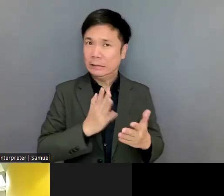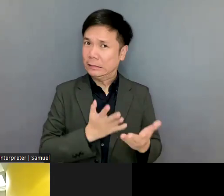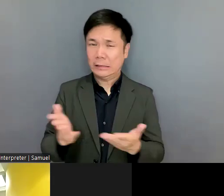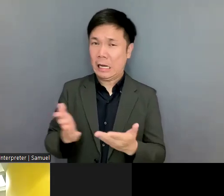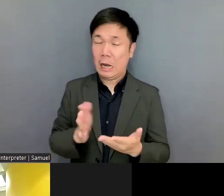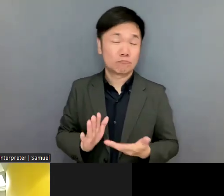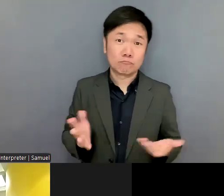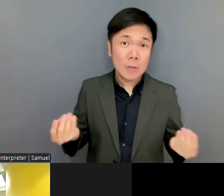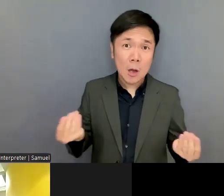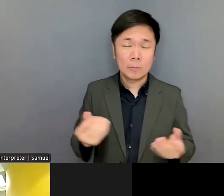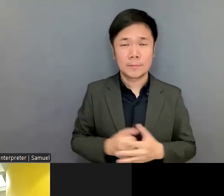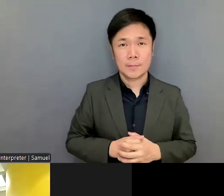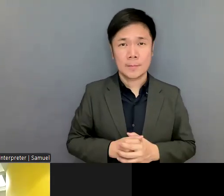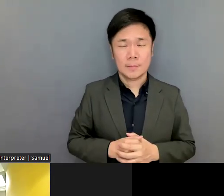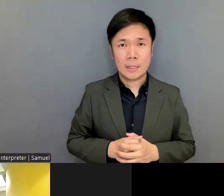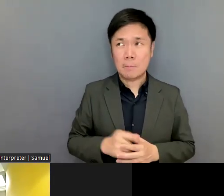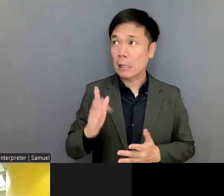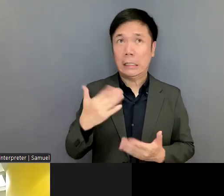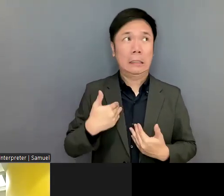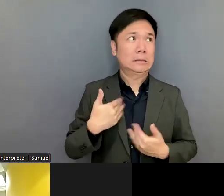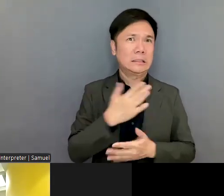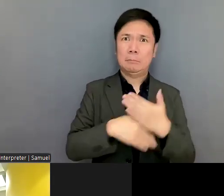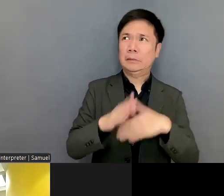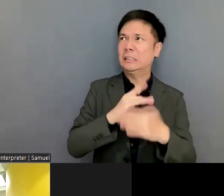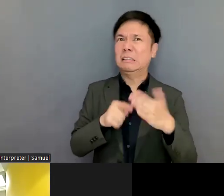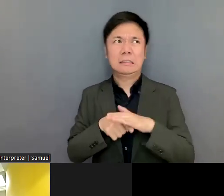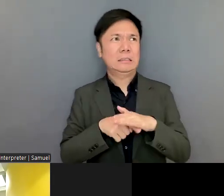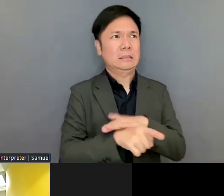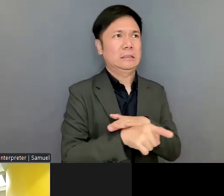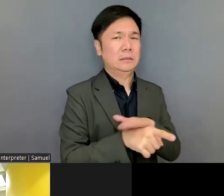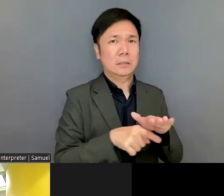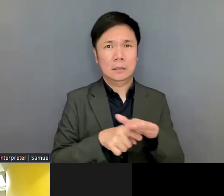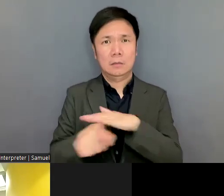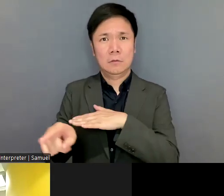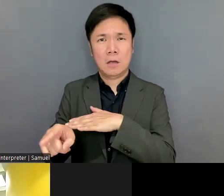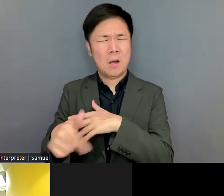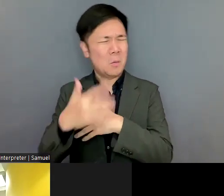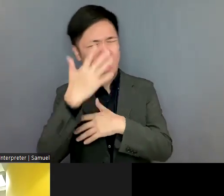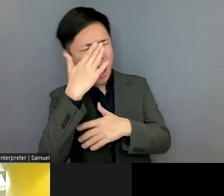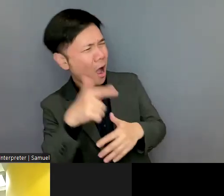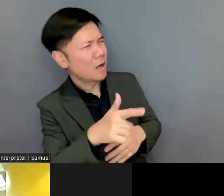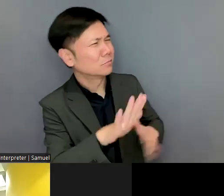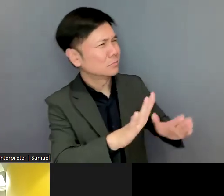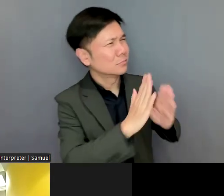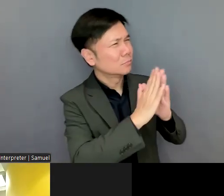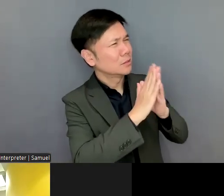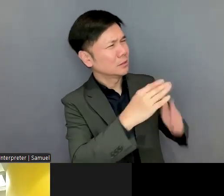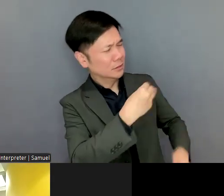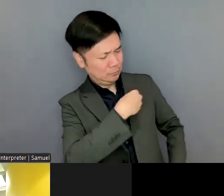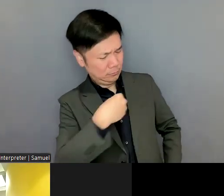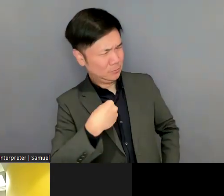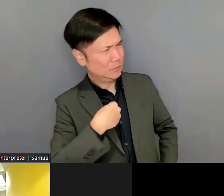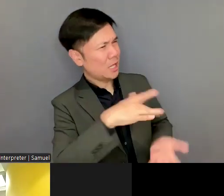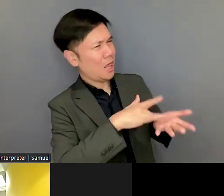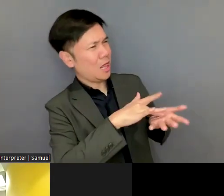they tener had los to primeros tratamientos médicos. immigrate Y to por have supuesto some empiezan a perder medical parte de su treatments. lengua por, pues